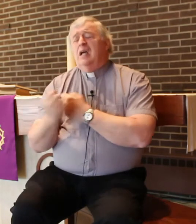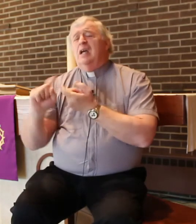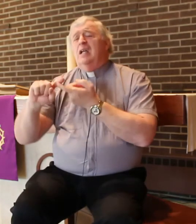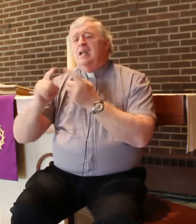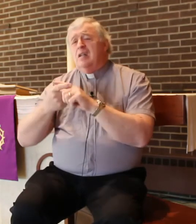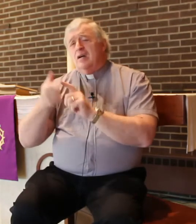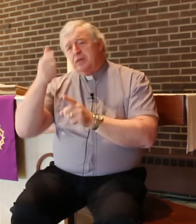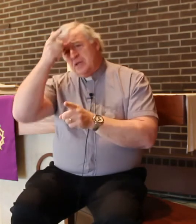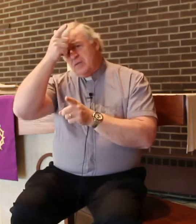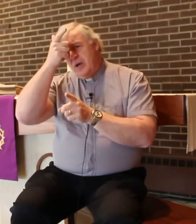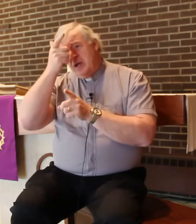and he loved his friend's